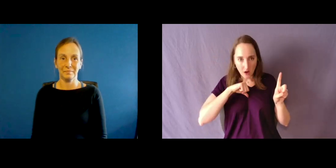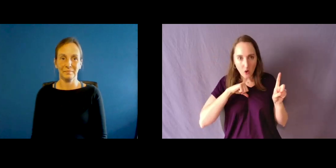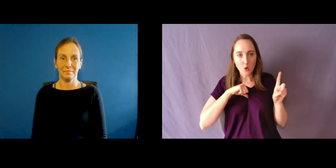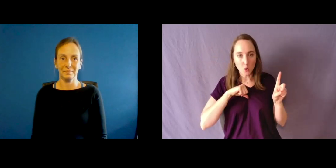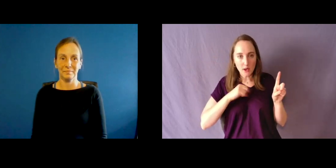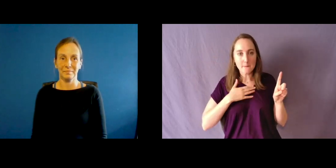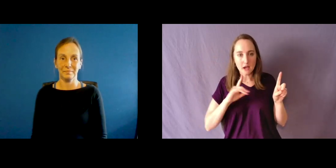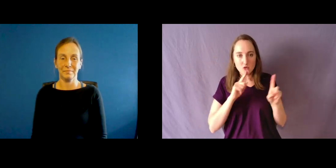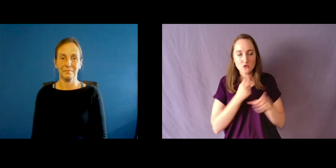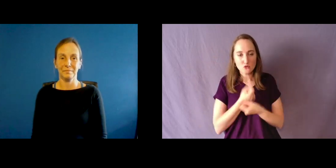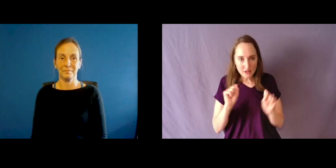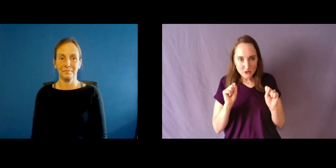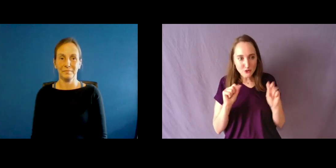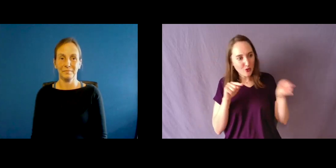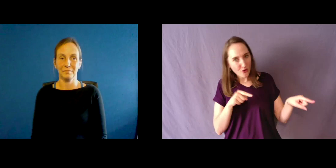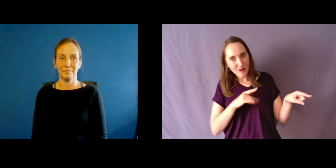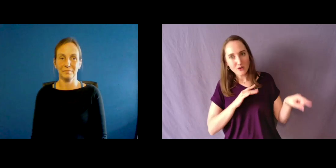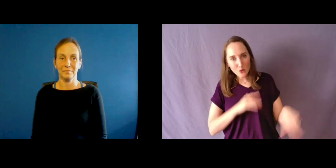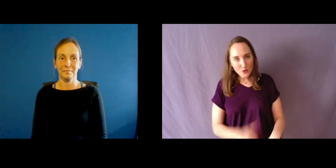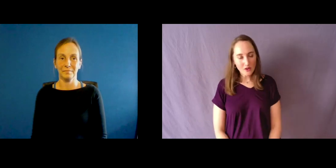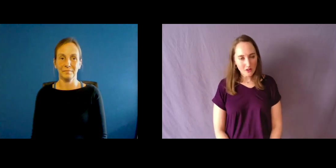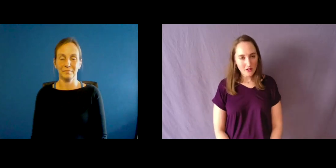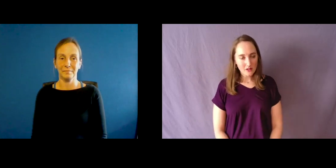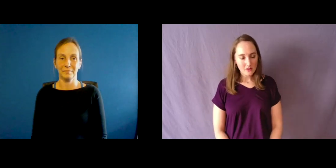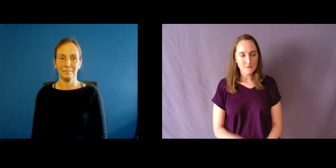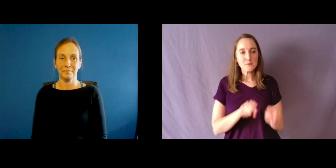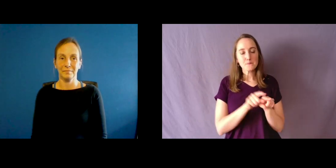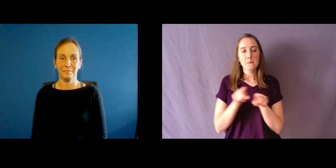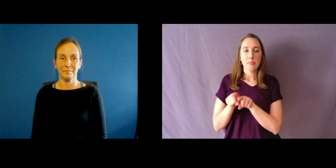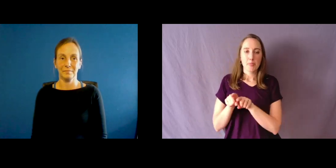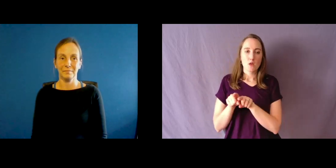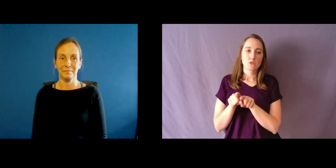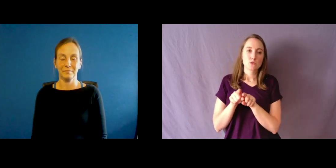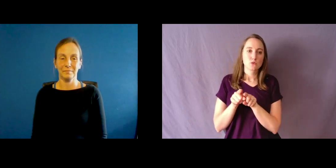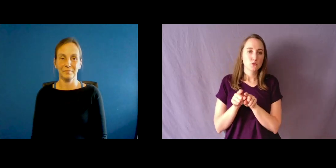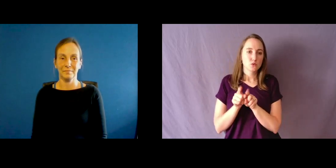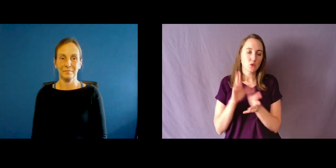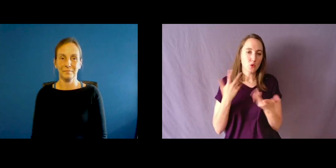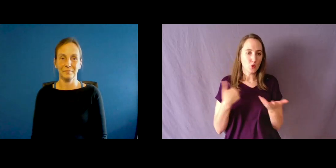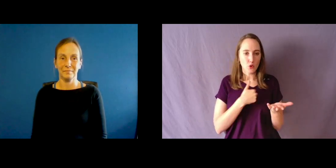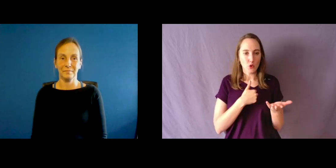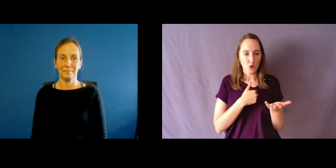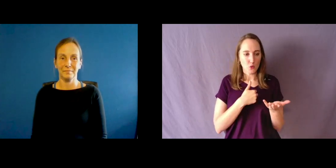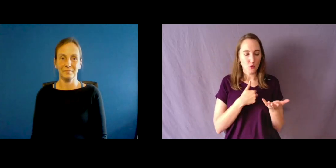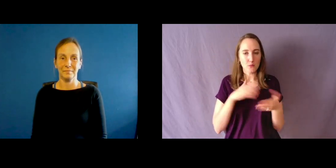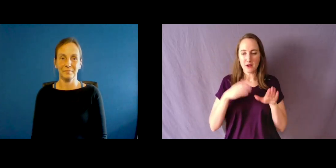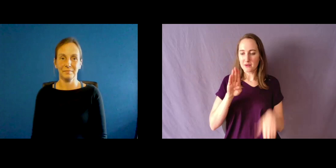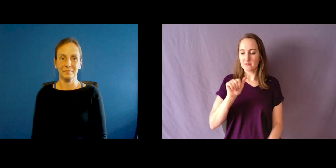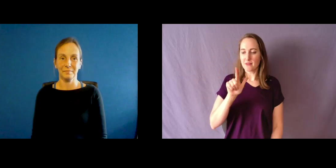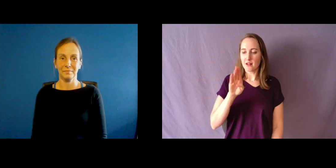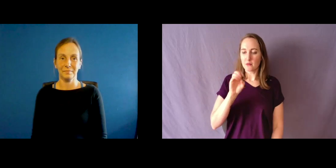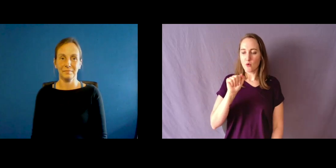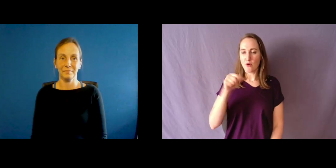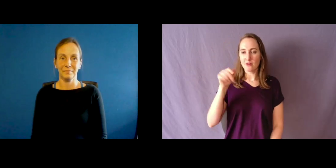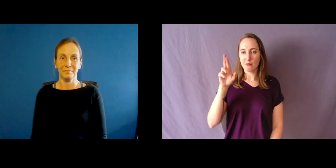to have rescued my dog. Check it out, isn't it cool? But it's also a way for people to, we've been walking in Balboa Park, which is a big